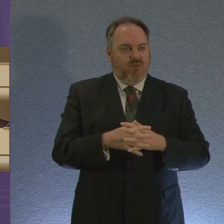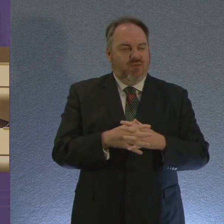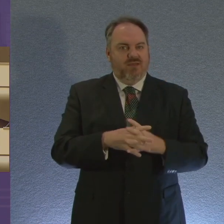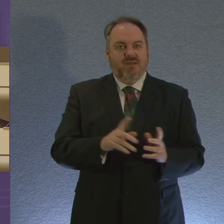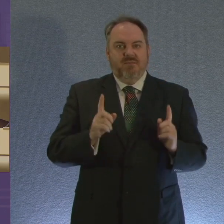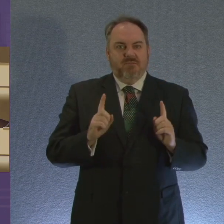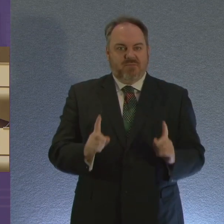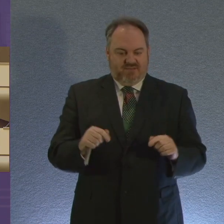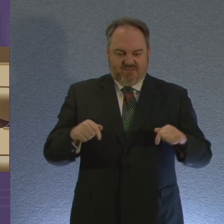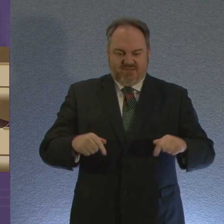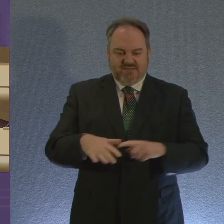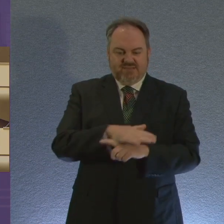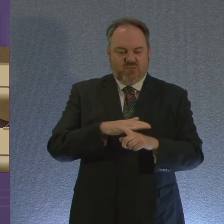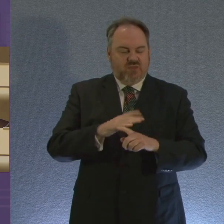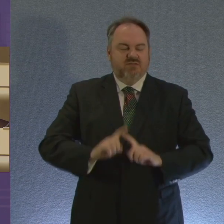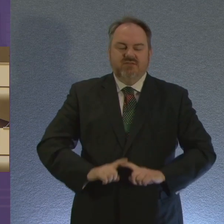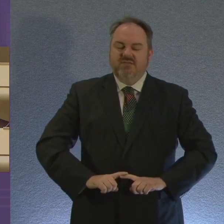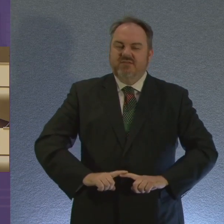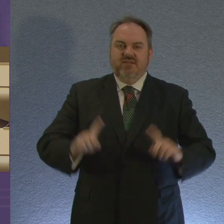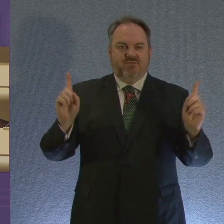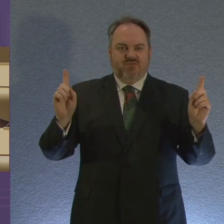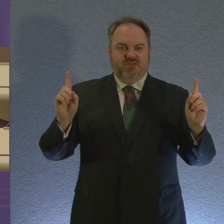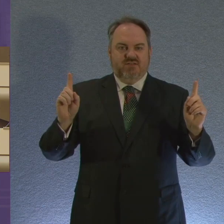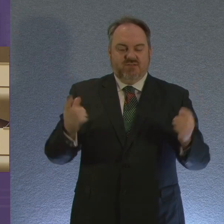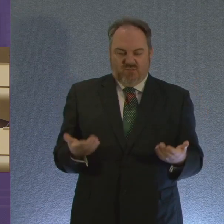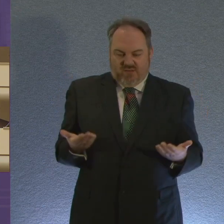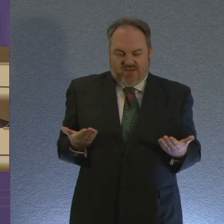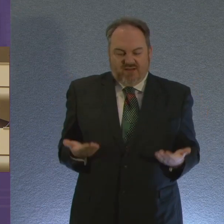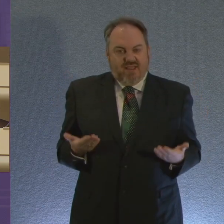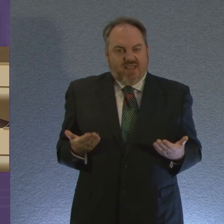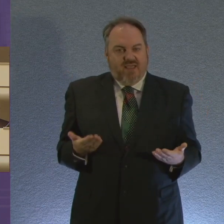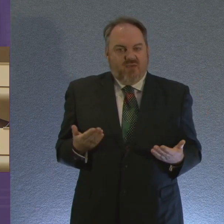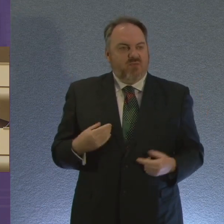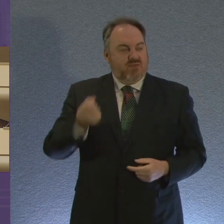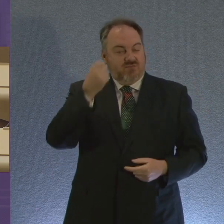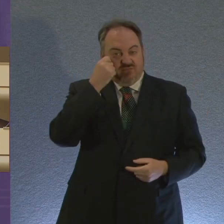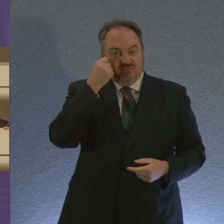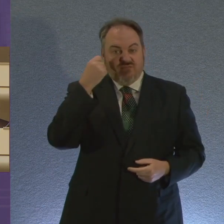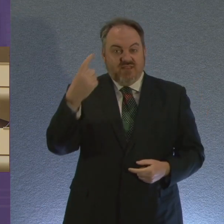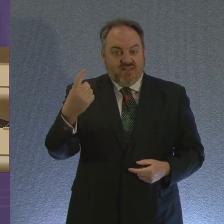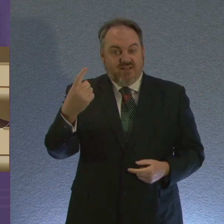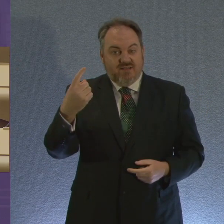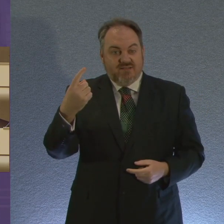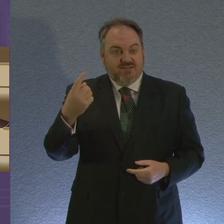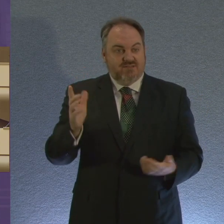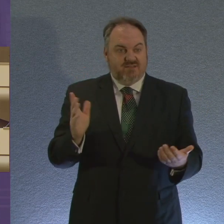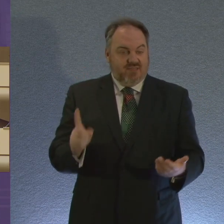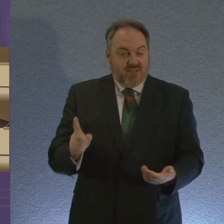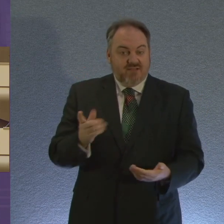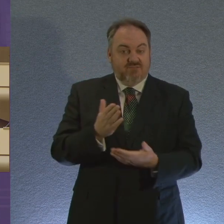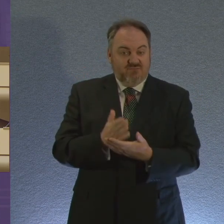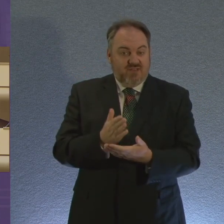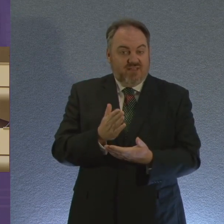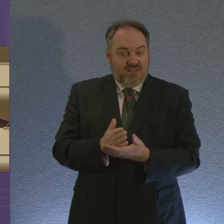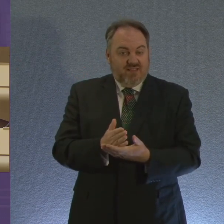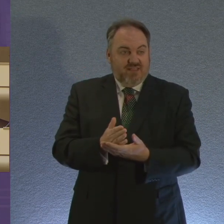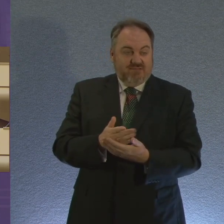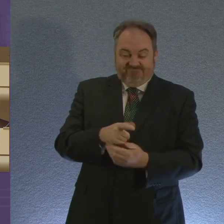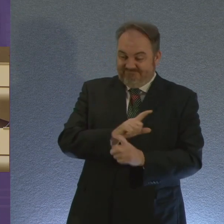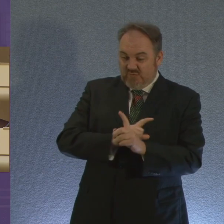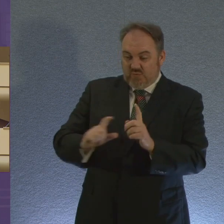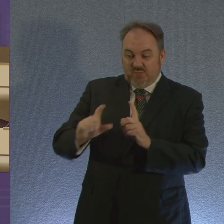in a matter of a day. However, the circumstances in which we live, where we fear for those in our communities, we fear for those